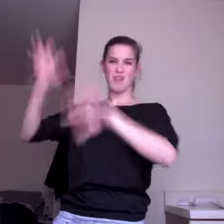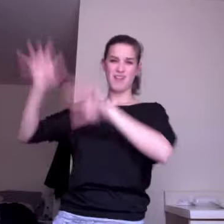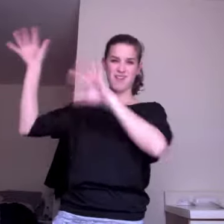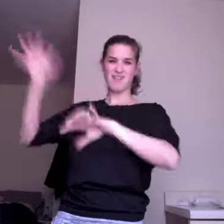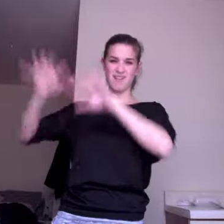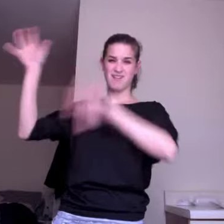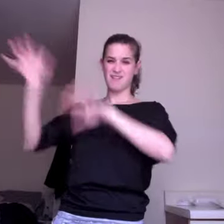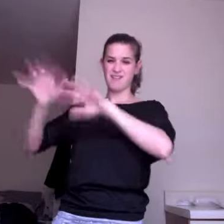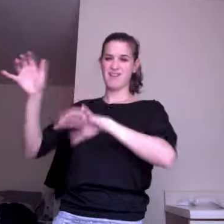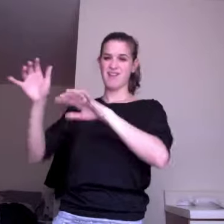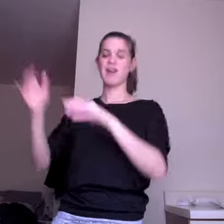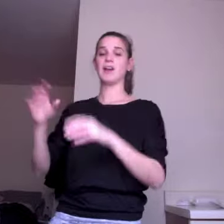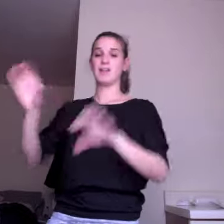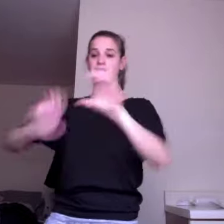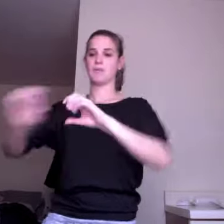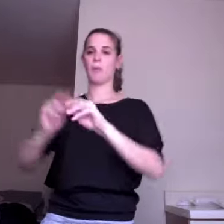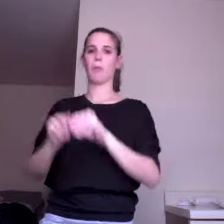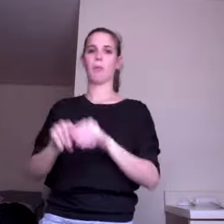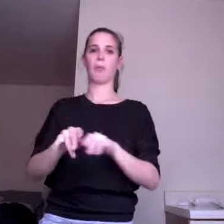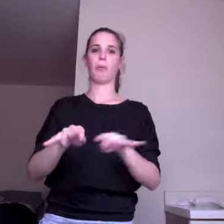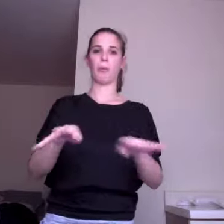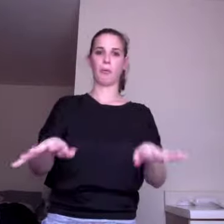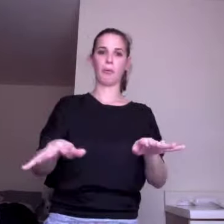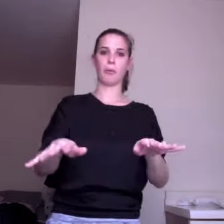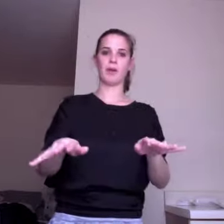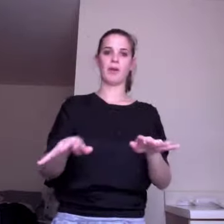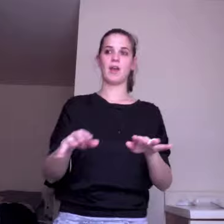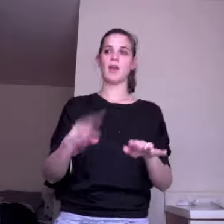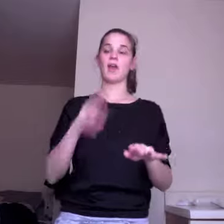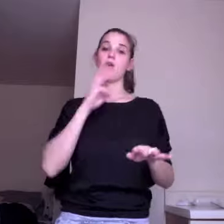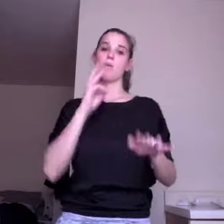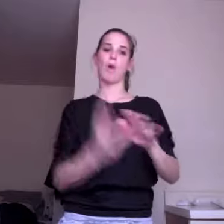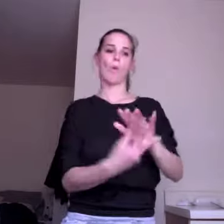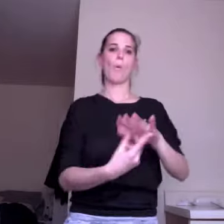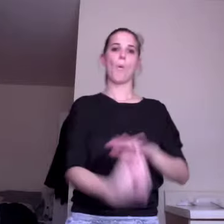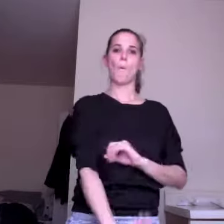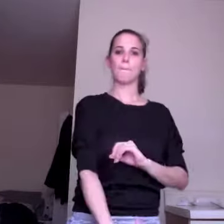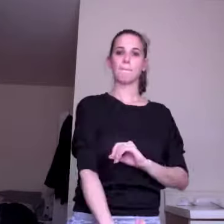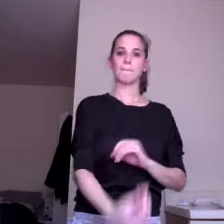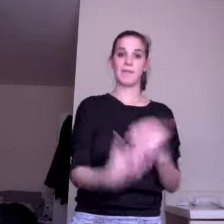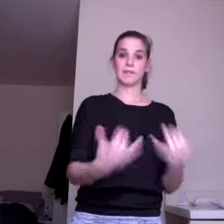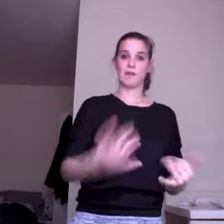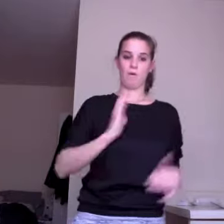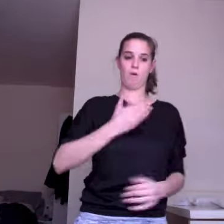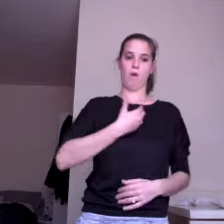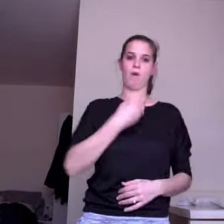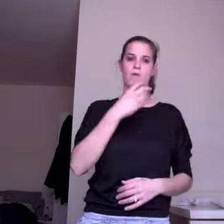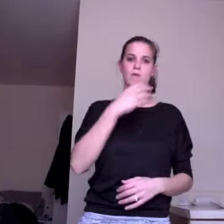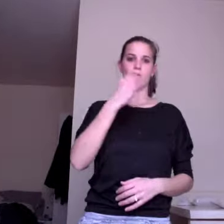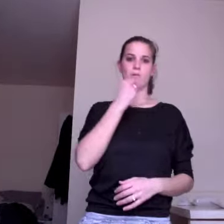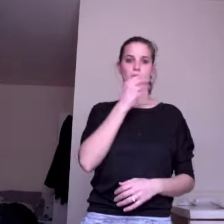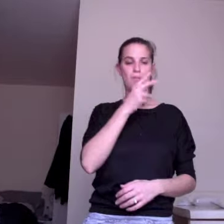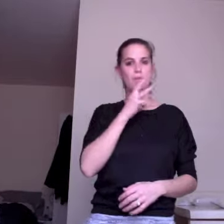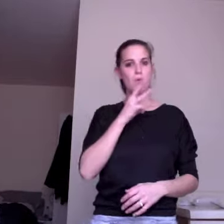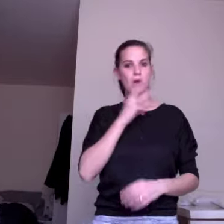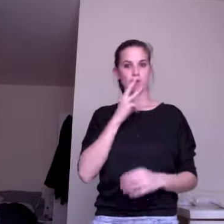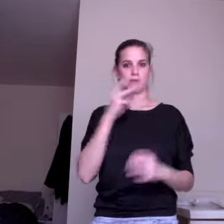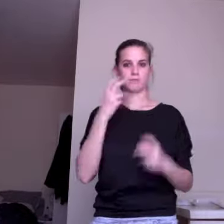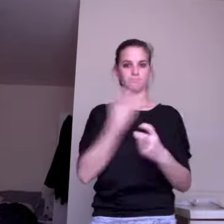where it's grown to the supermarkets. So I asked myself, how can I change? How can I change these things? This is